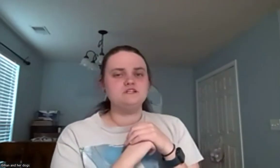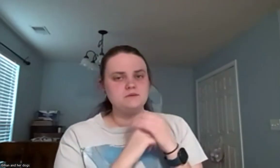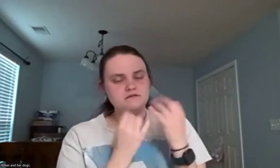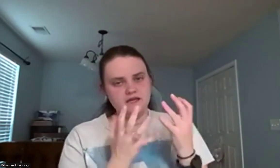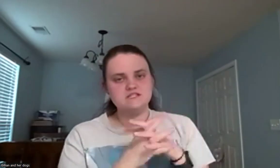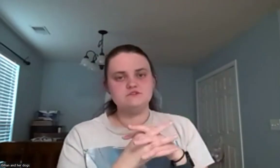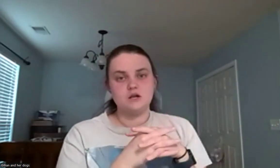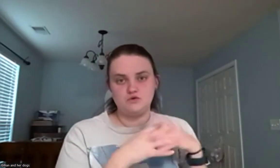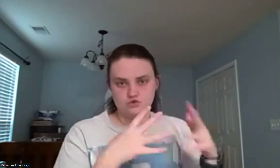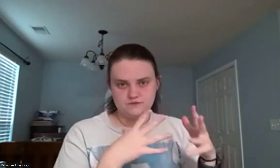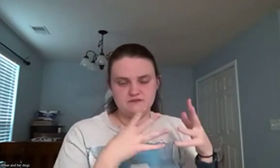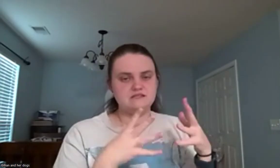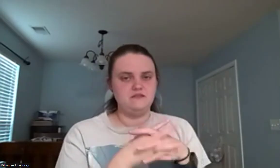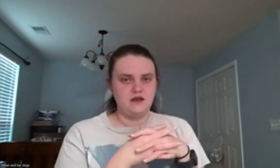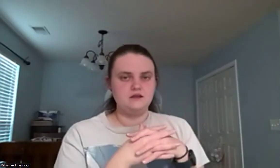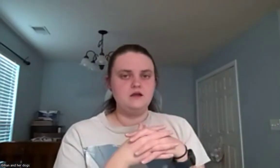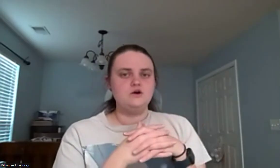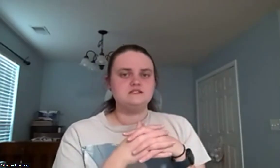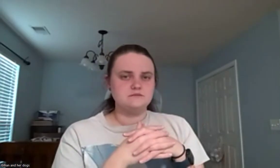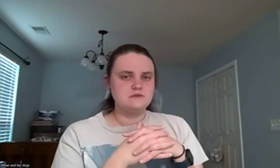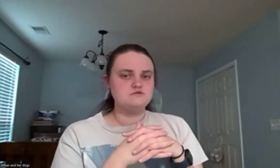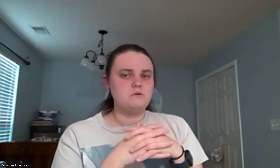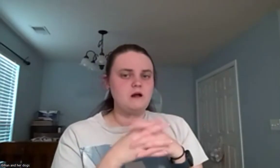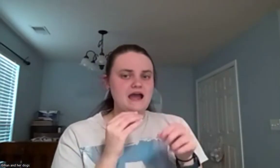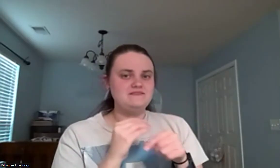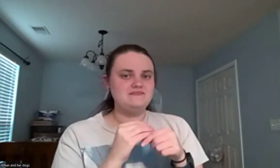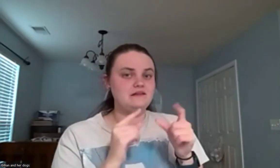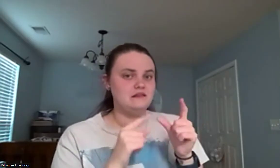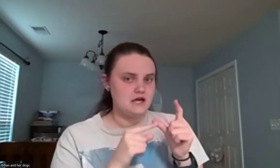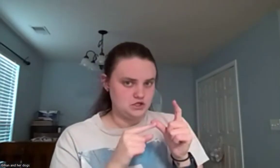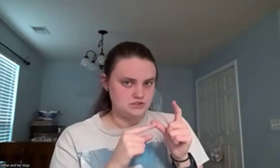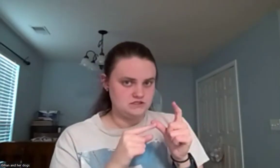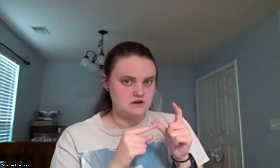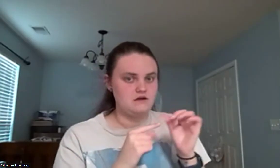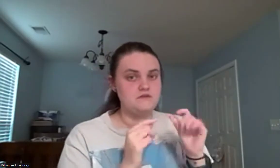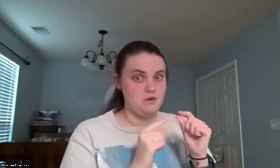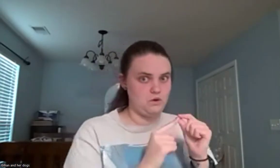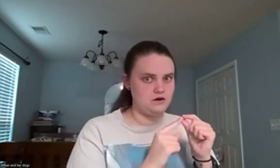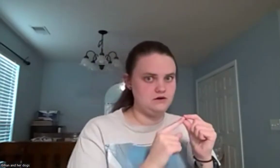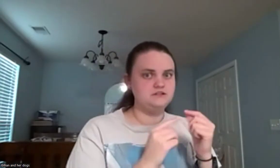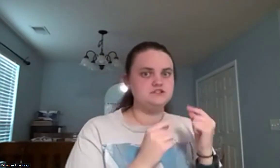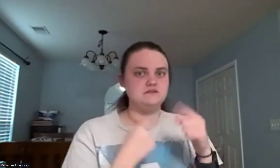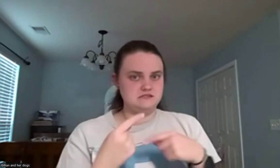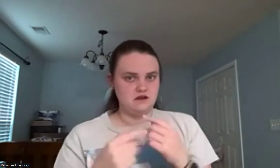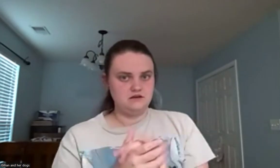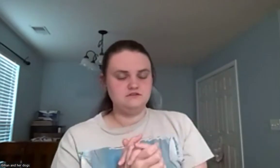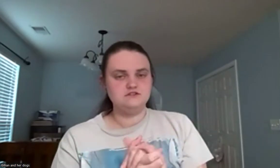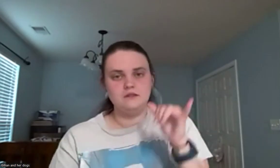about families and we talk about groups and things like that, sometimes we will add the letters of that word to the sign. So like